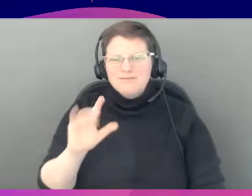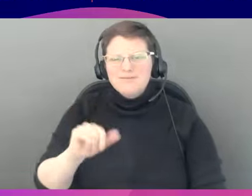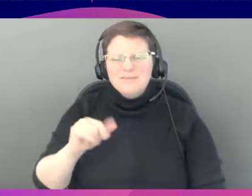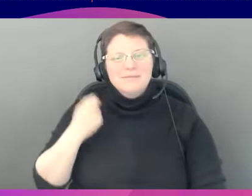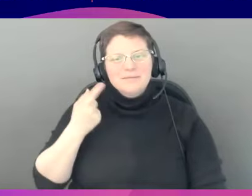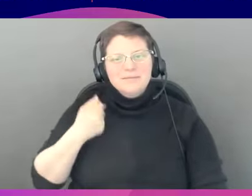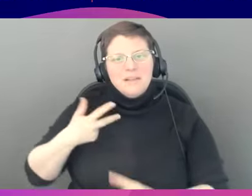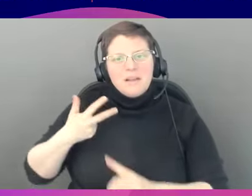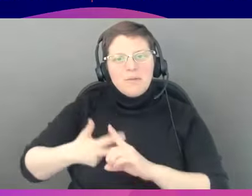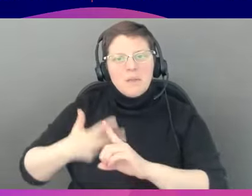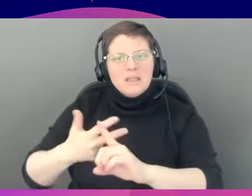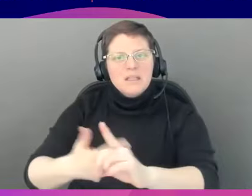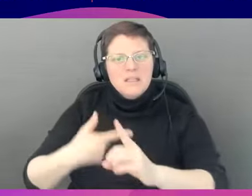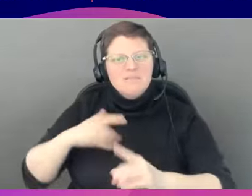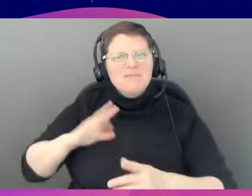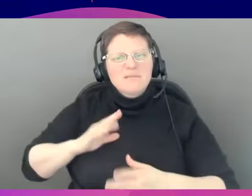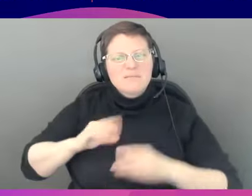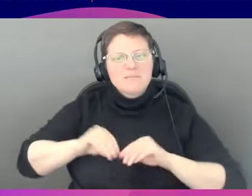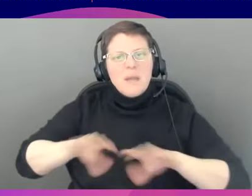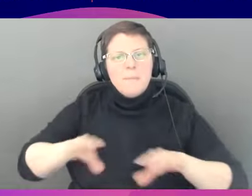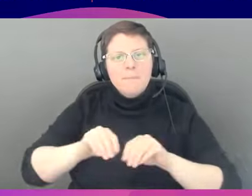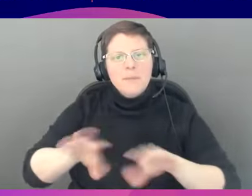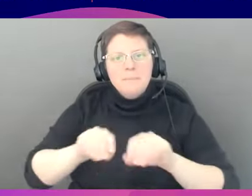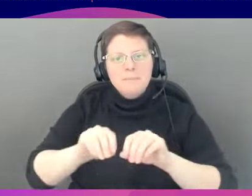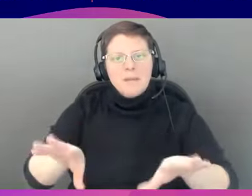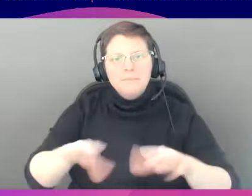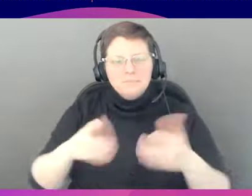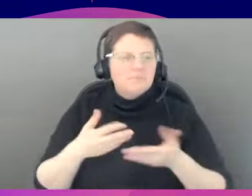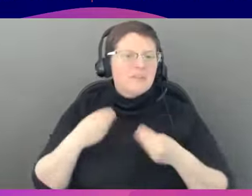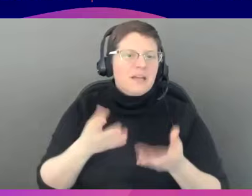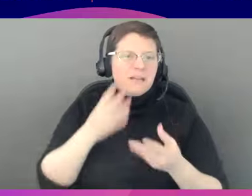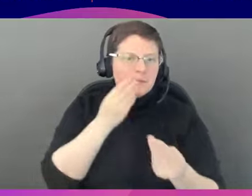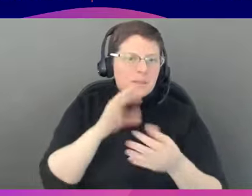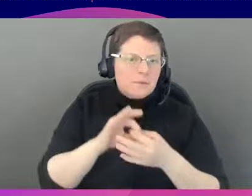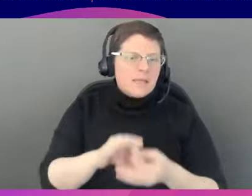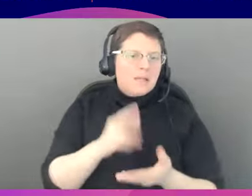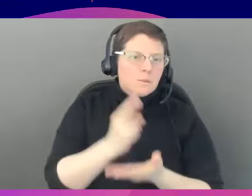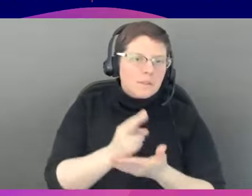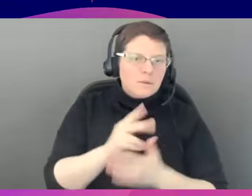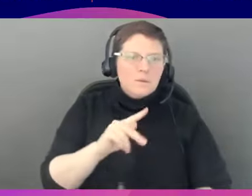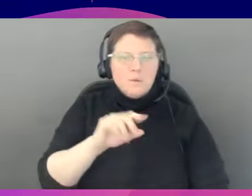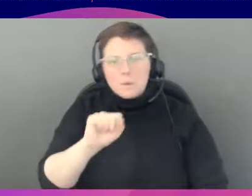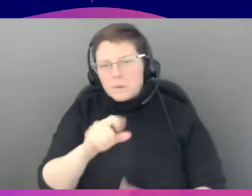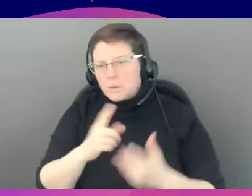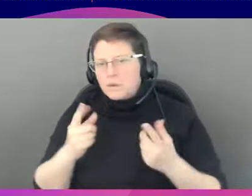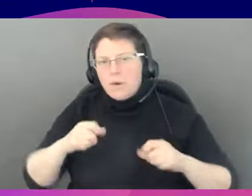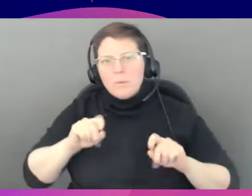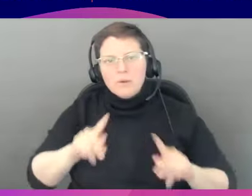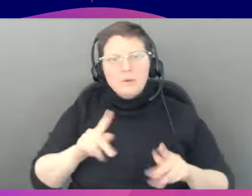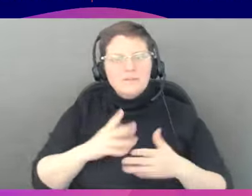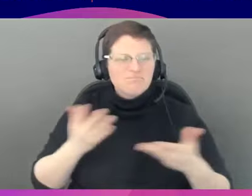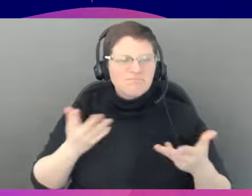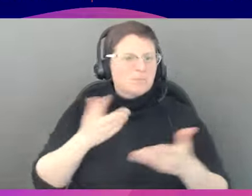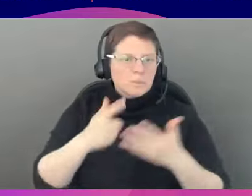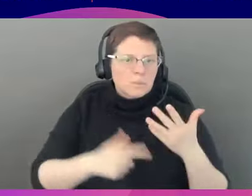quarterly update on our new resources, tools, templates, and educational opportunities of the ACT project, Promising